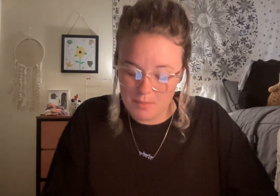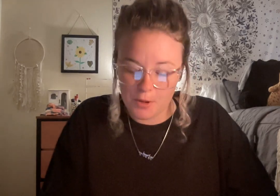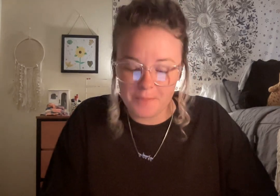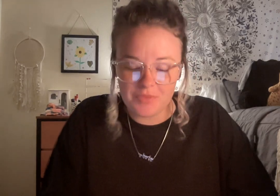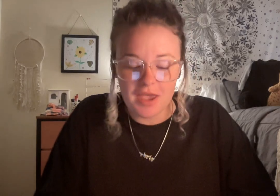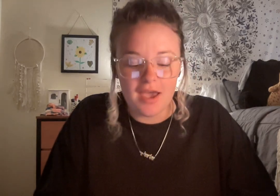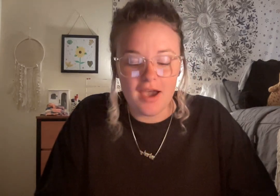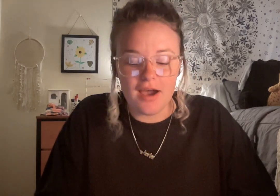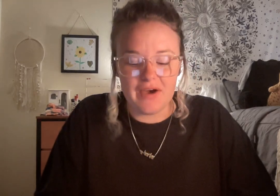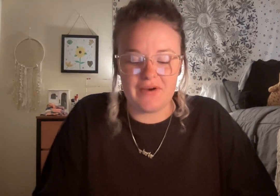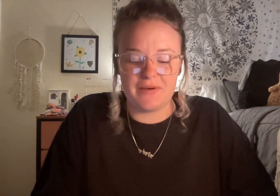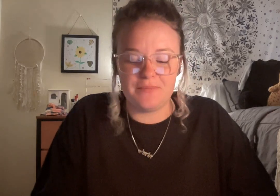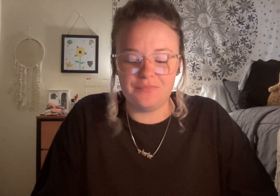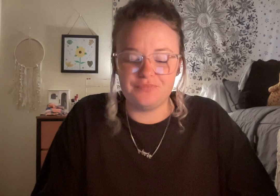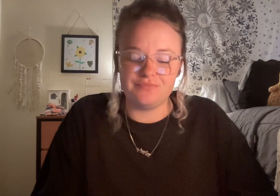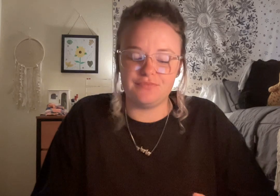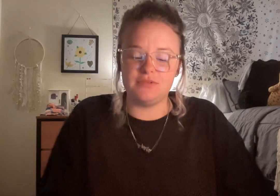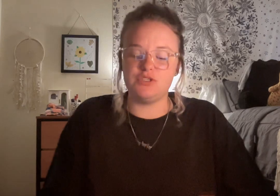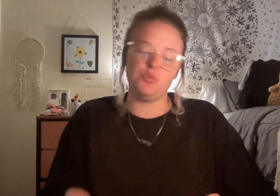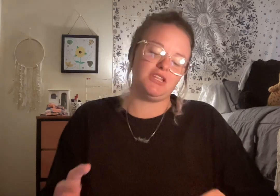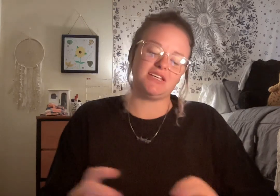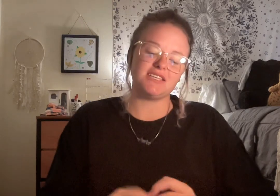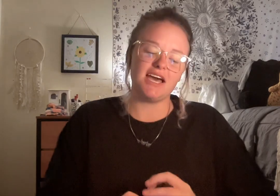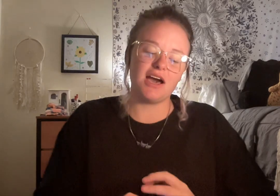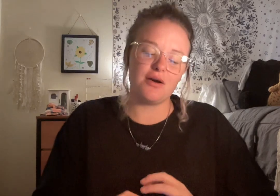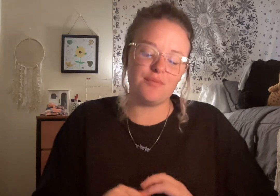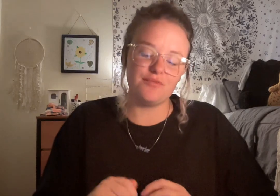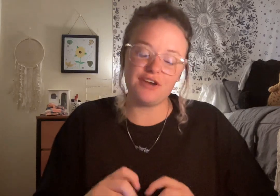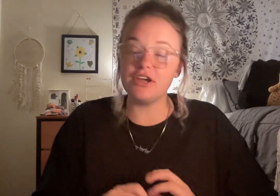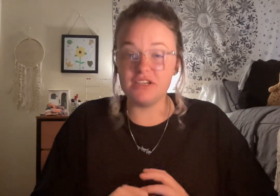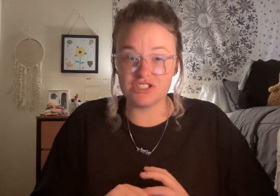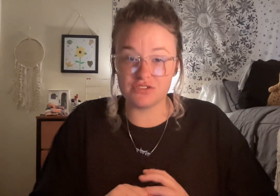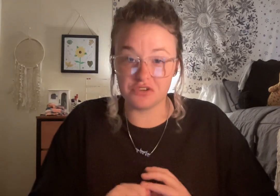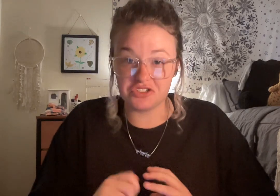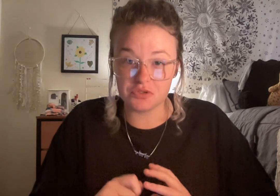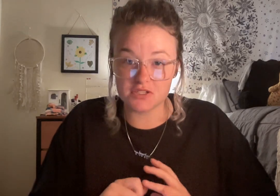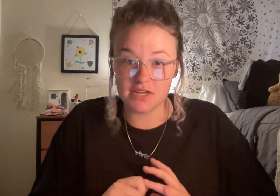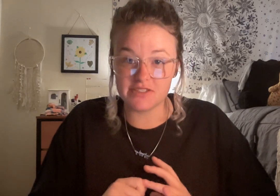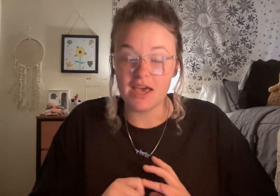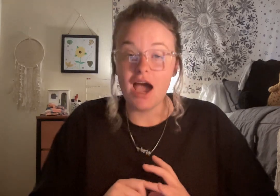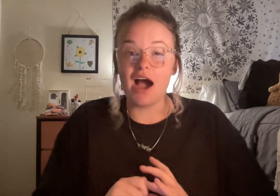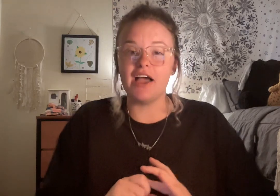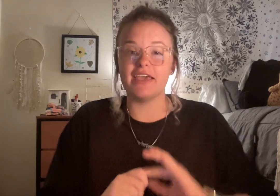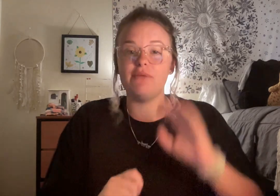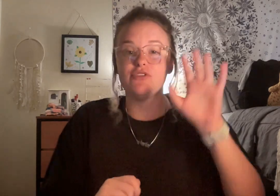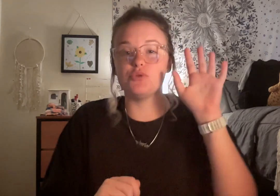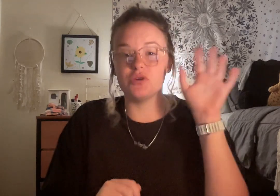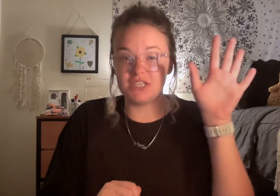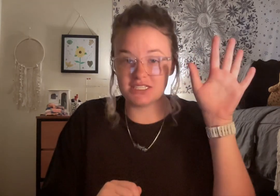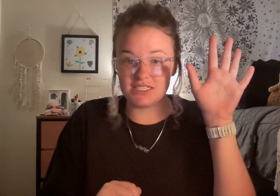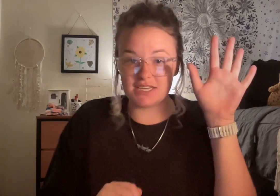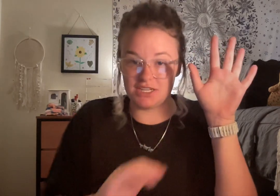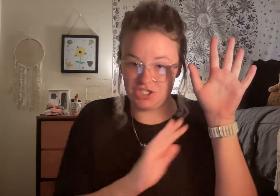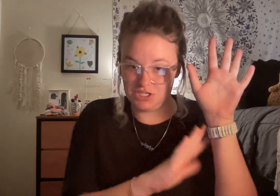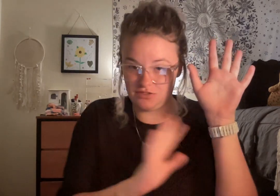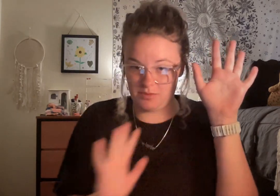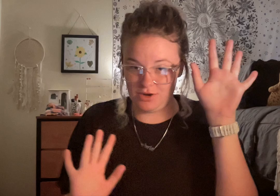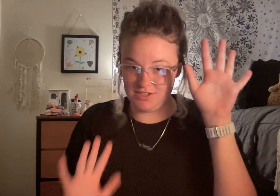member. Two more things. Variations of regional signs. I came from North Texas and she's from here in